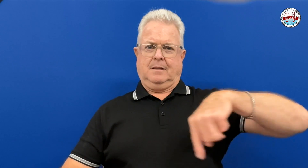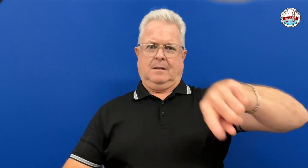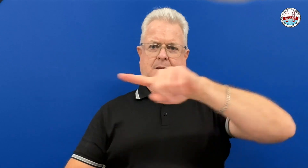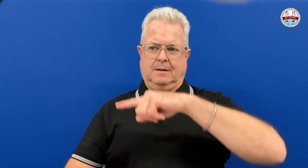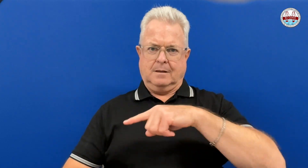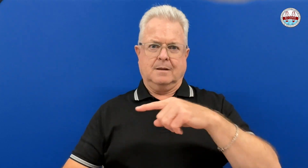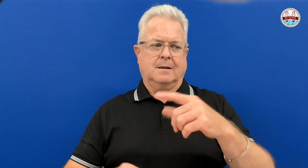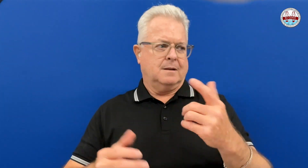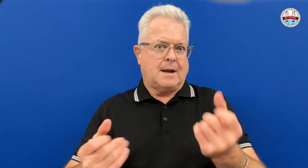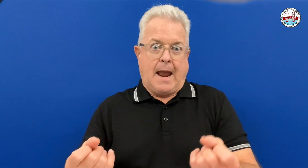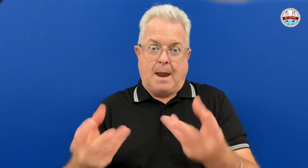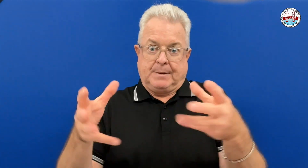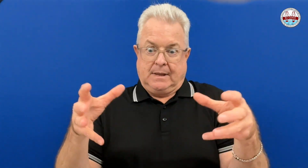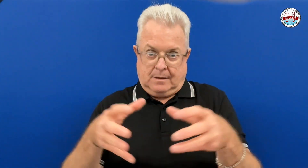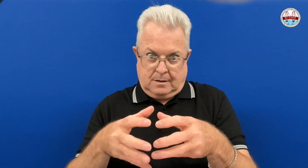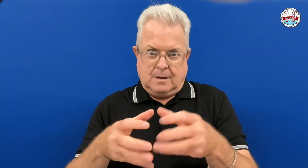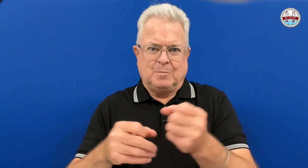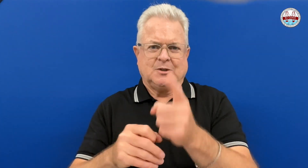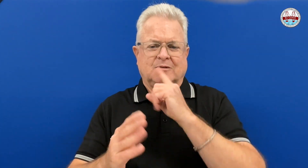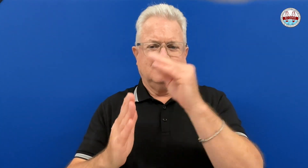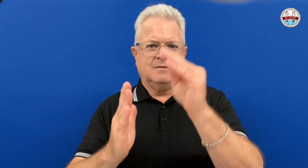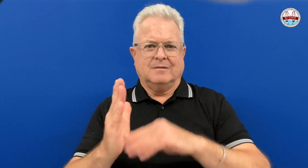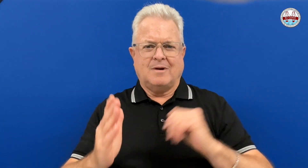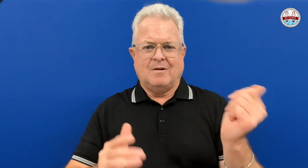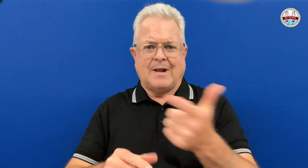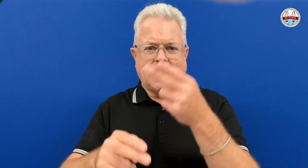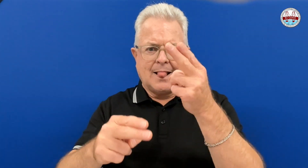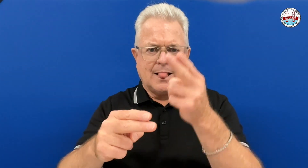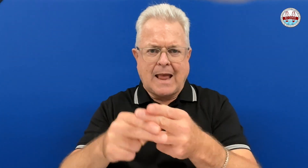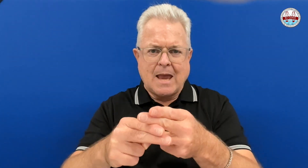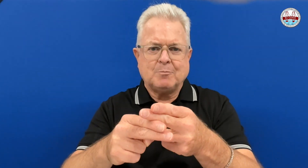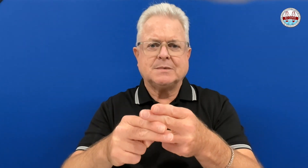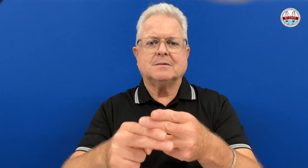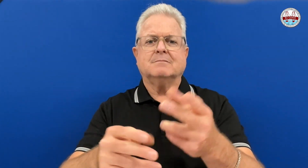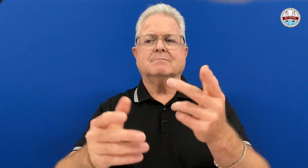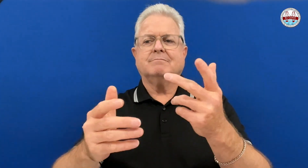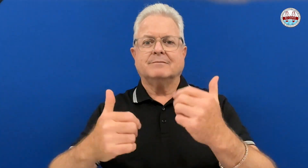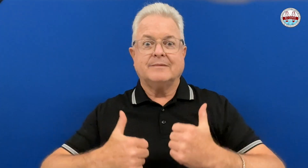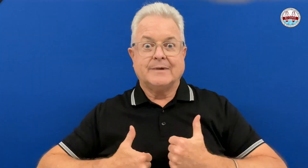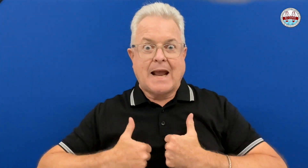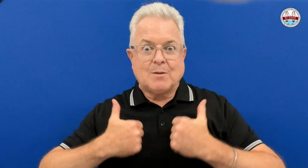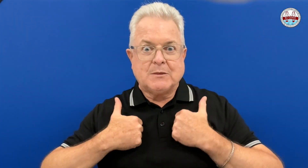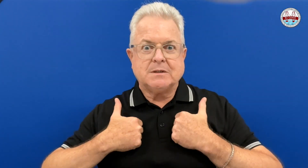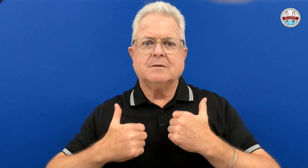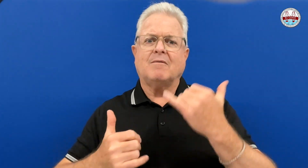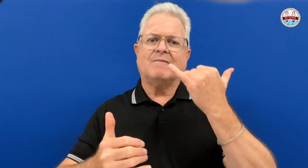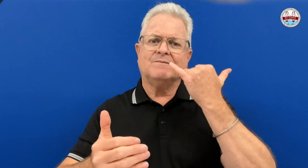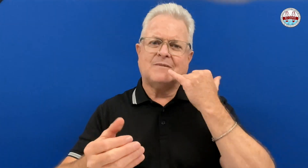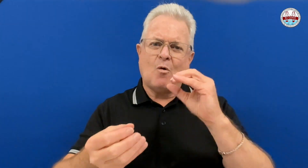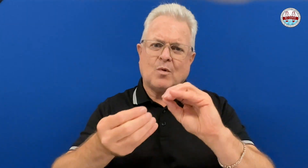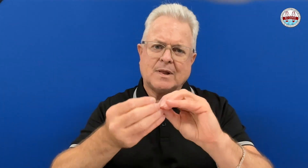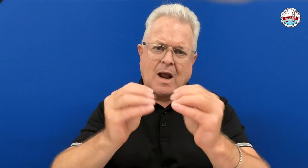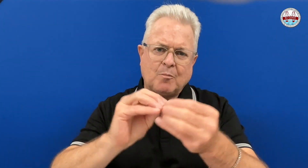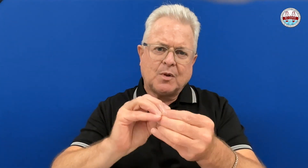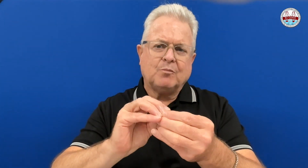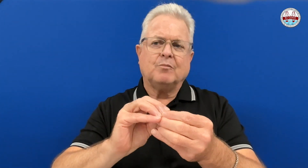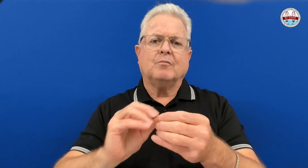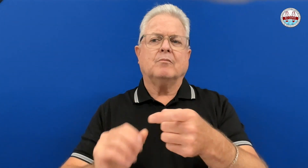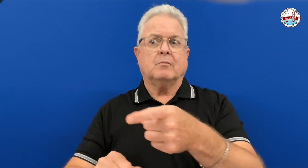Now, another really important thing is knowing how to contact all of your family members. You want their names, addresses, and phone